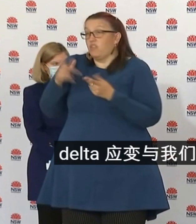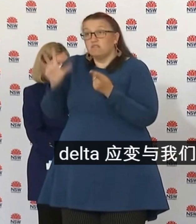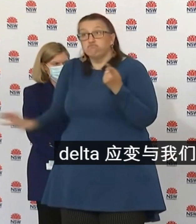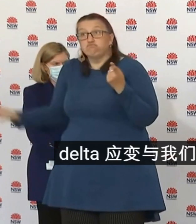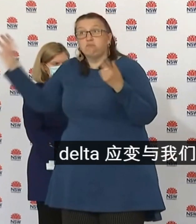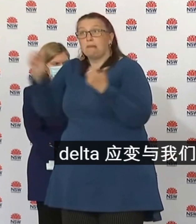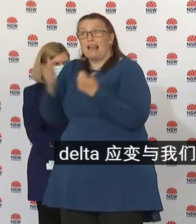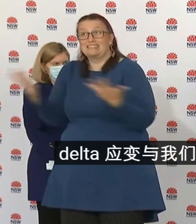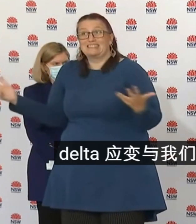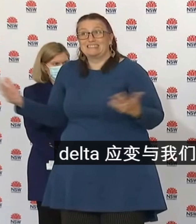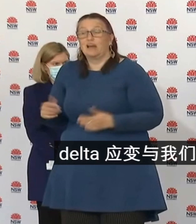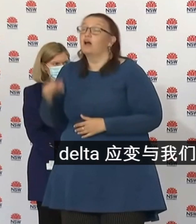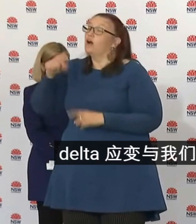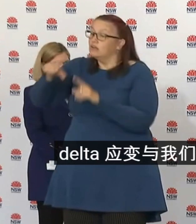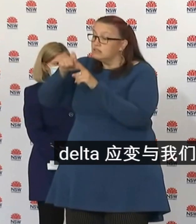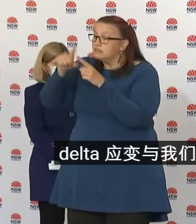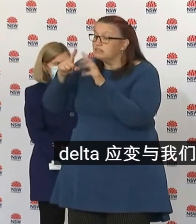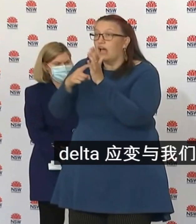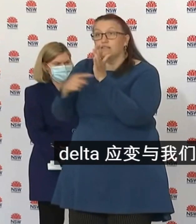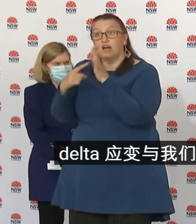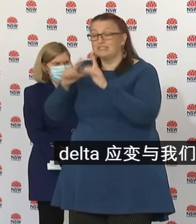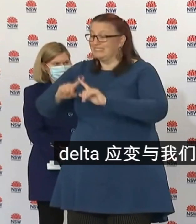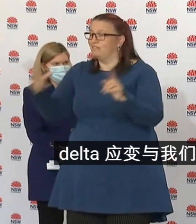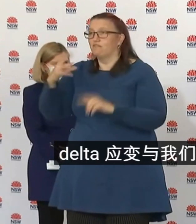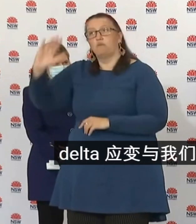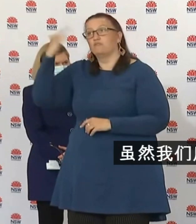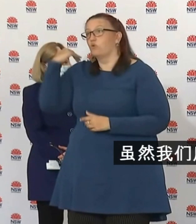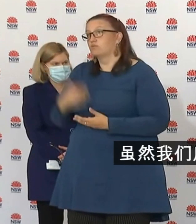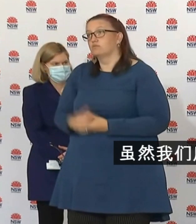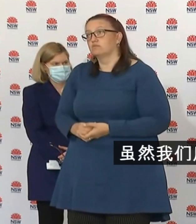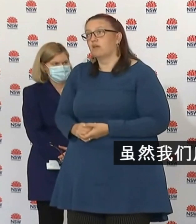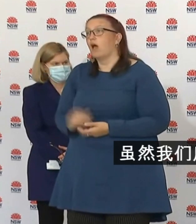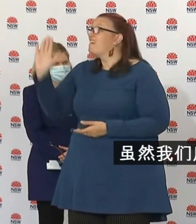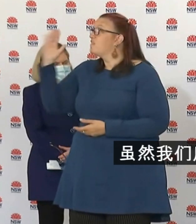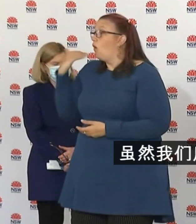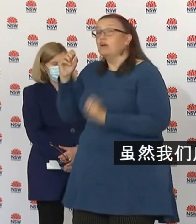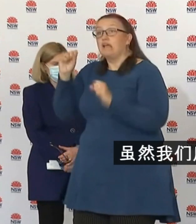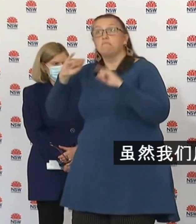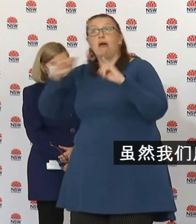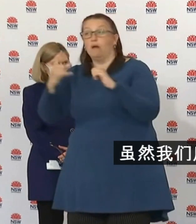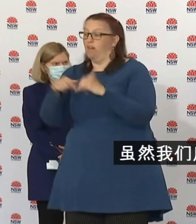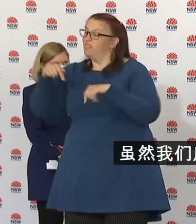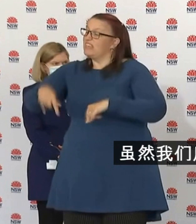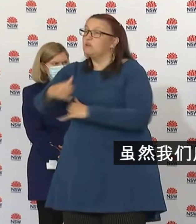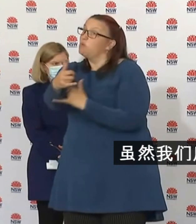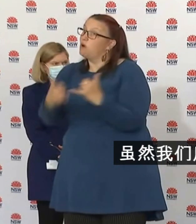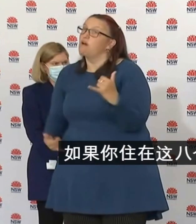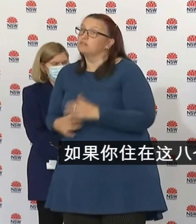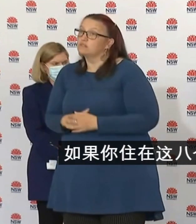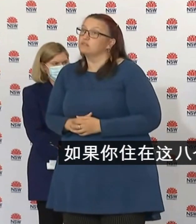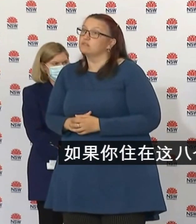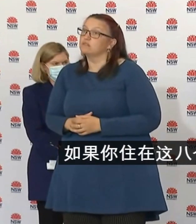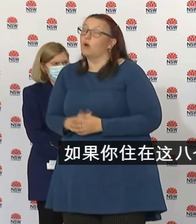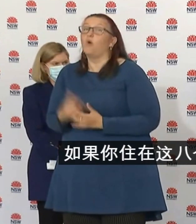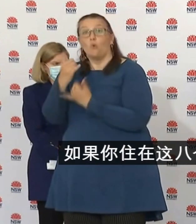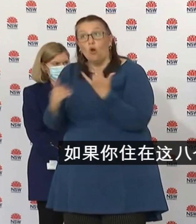because the Delta strain is different to anything we've seen. And I appreciate, whilst all of us are under stress and pressure with the lockdown, if